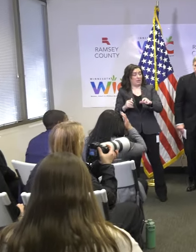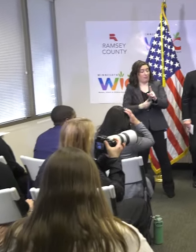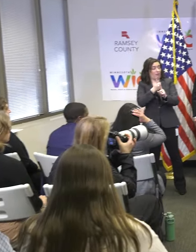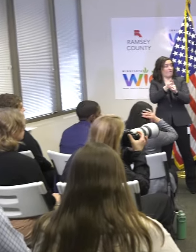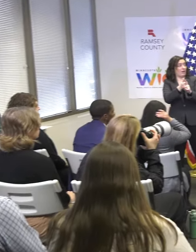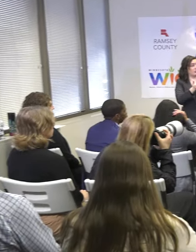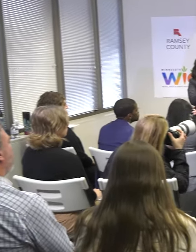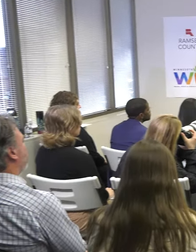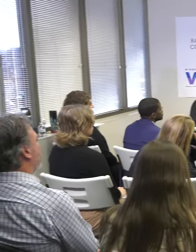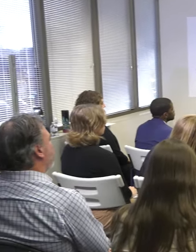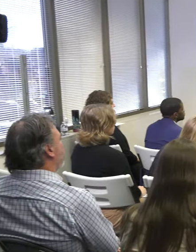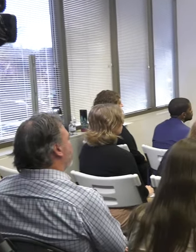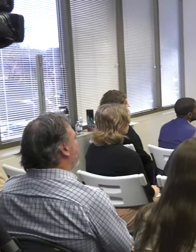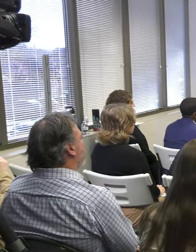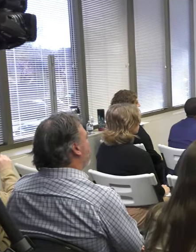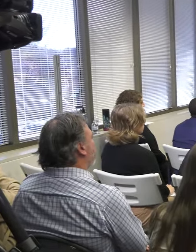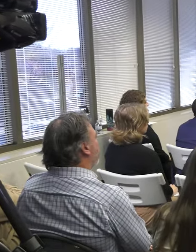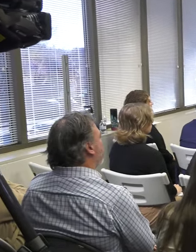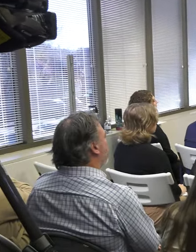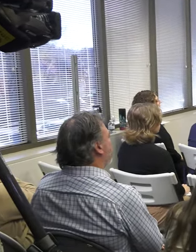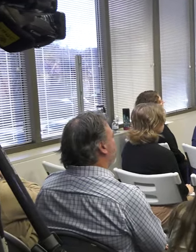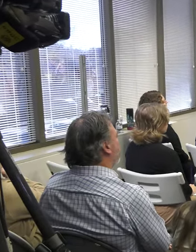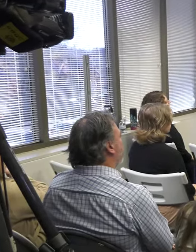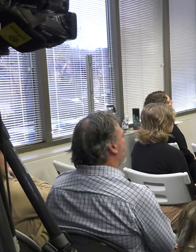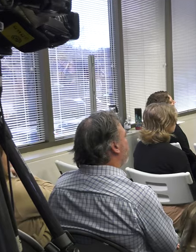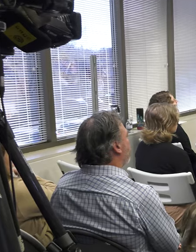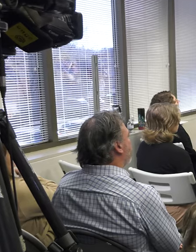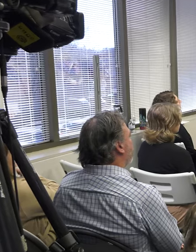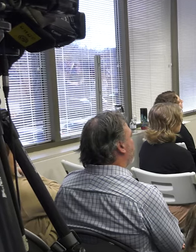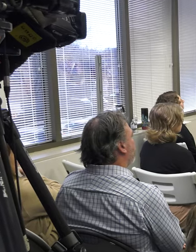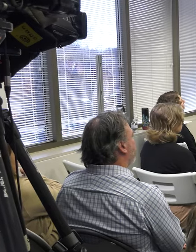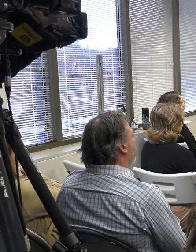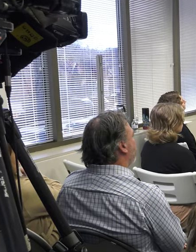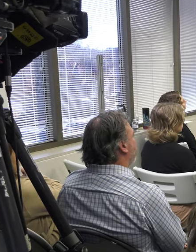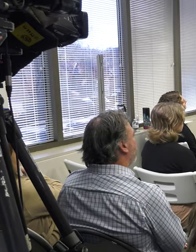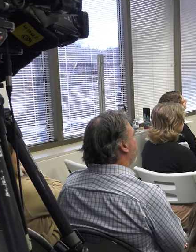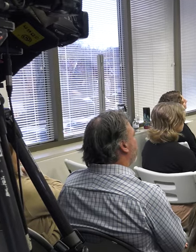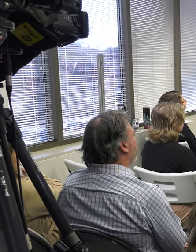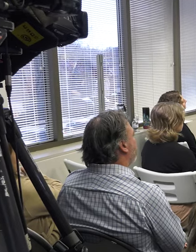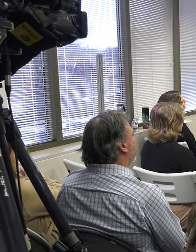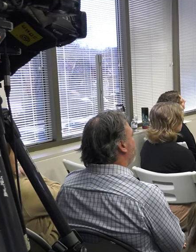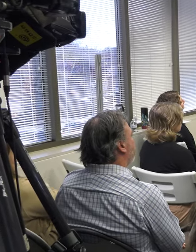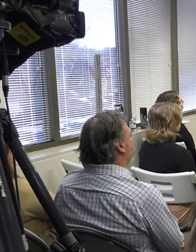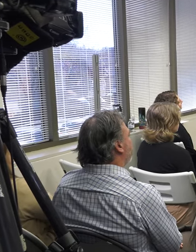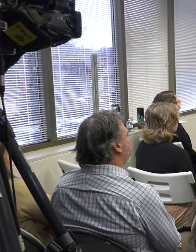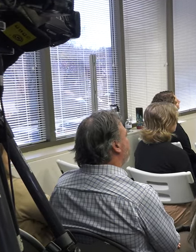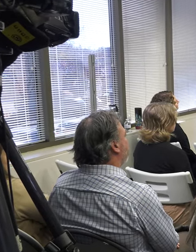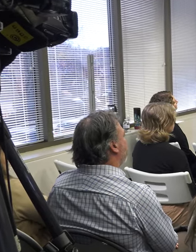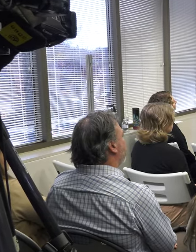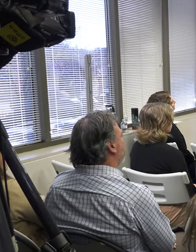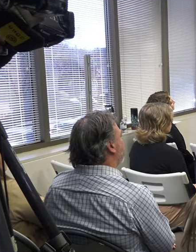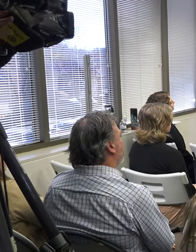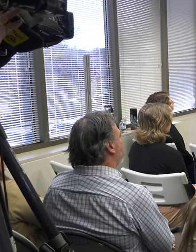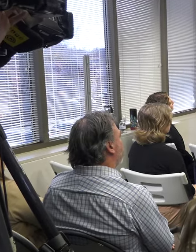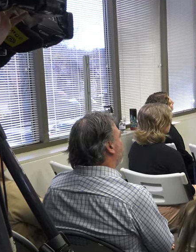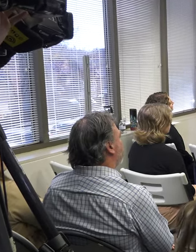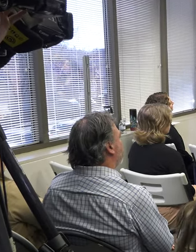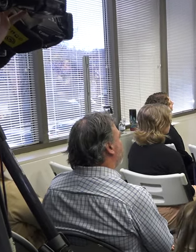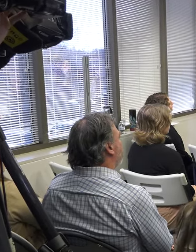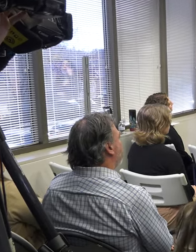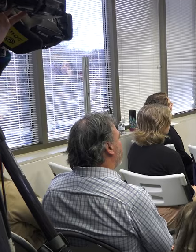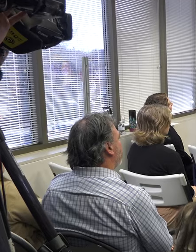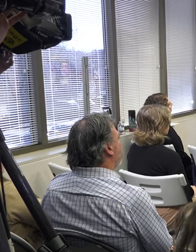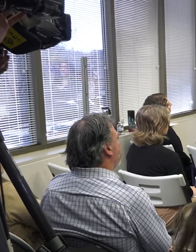that a certain portion of women and children out of the 100,000 that receive WIC? So again, if we don't have